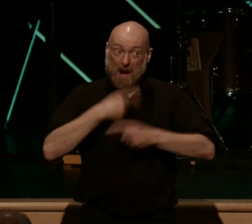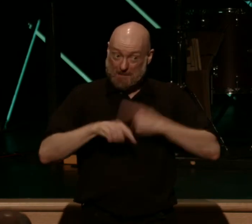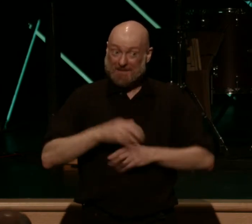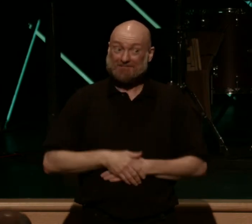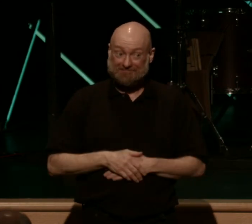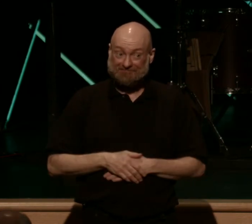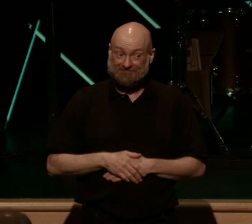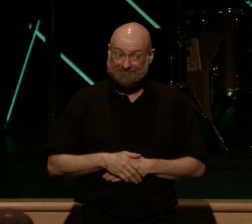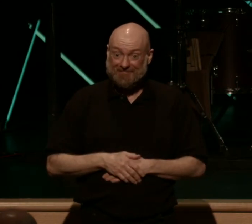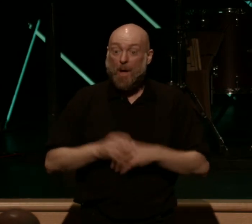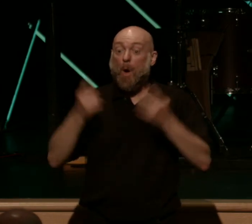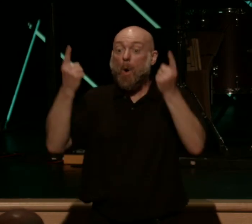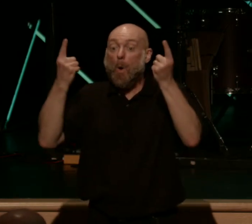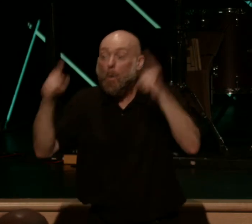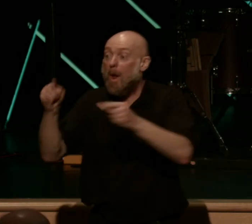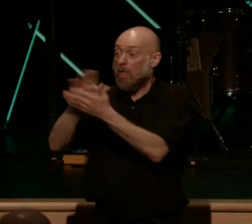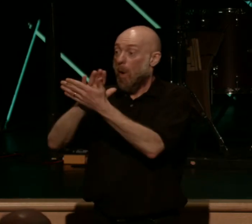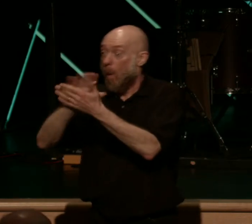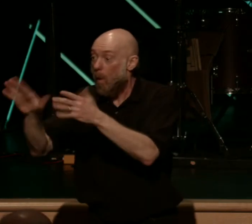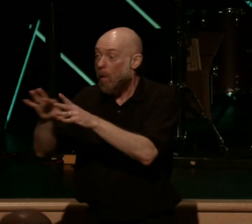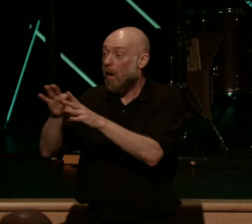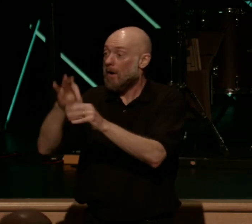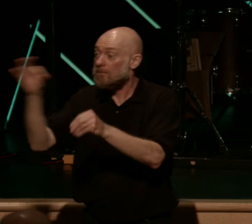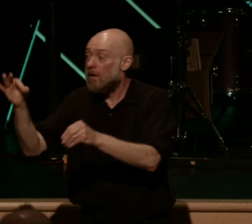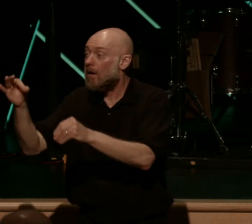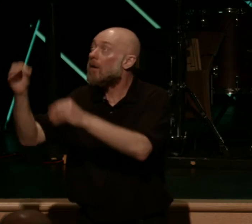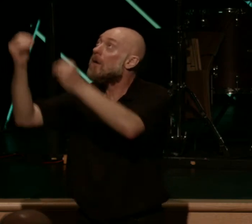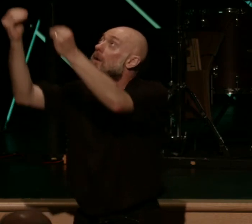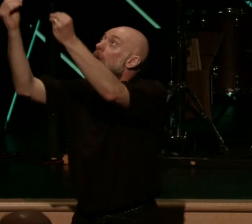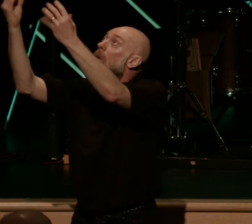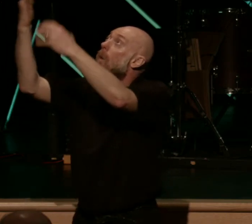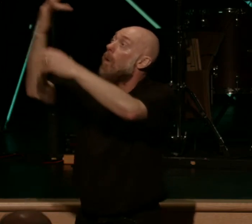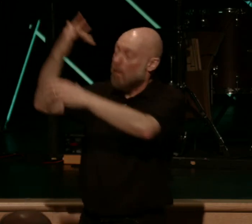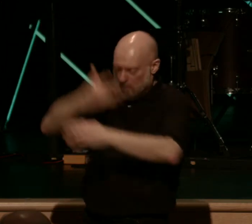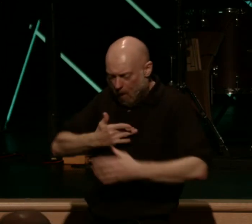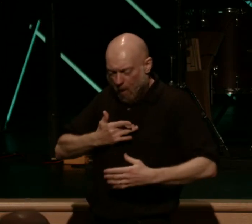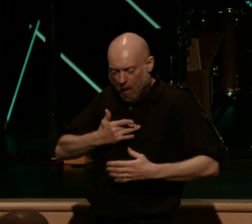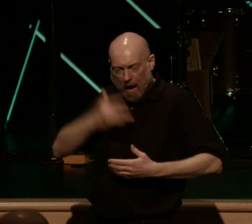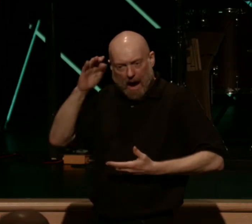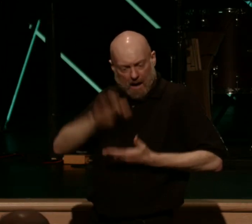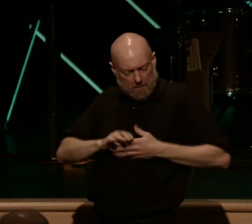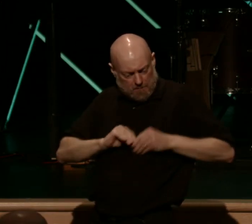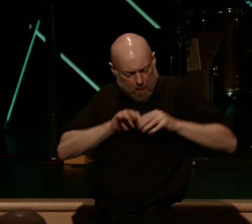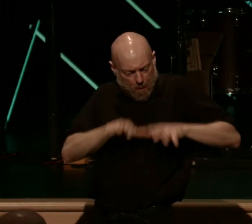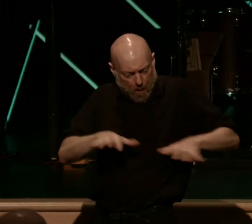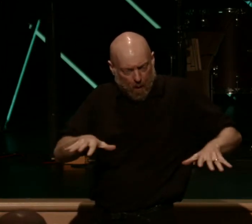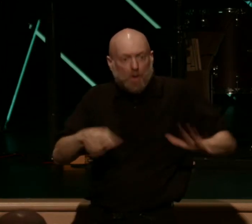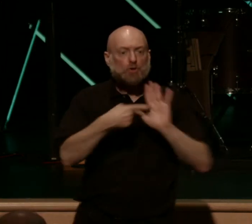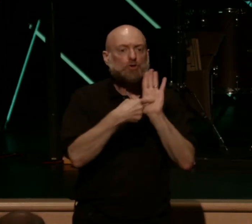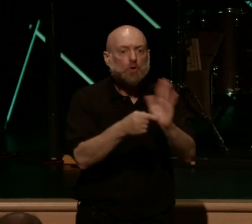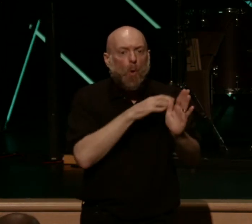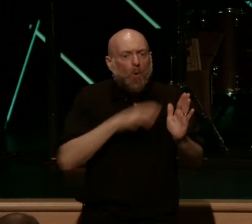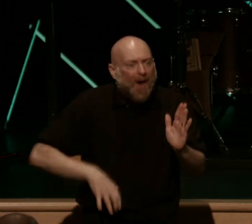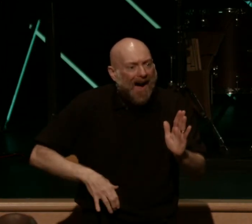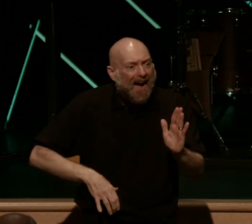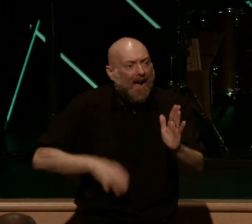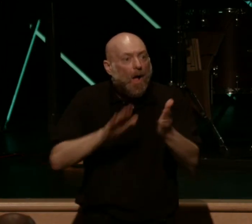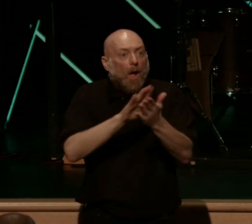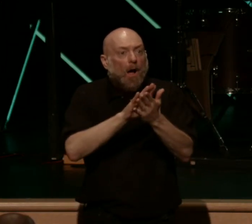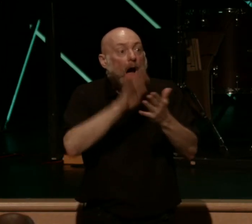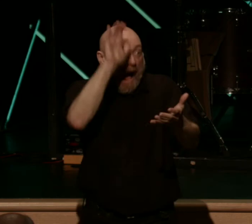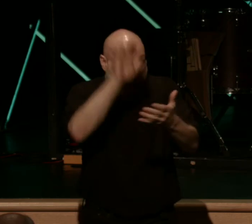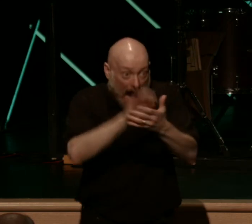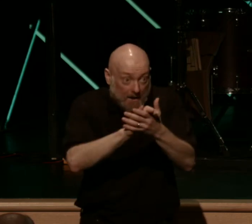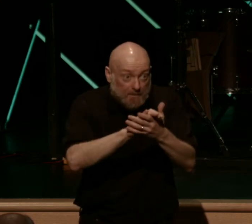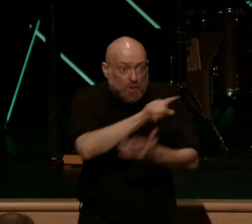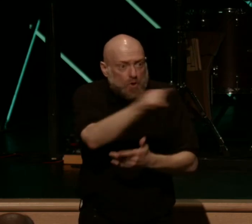The overflow of the Spirit's filling, husbands who portray Christ. The overflow of the Spirit's filling, husbands